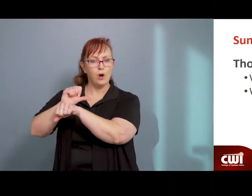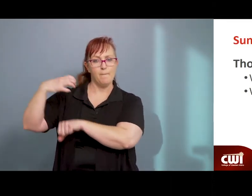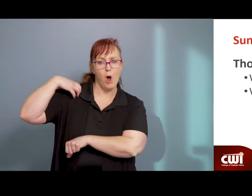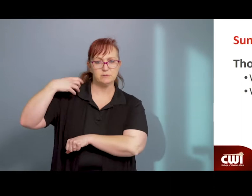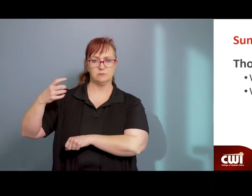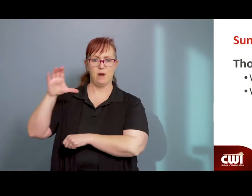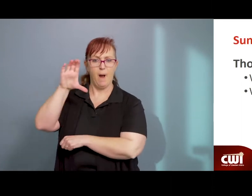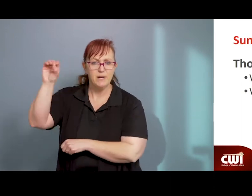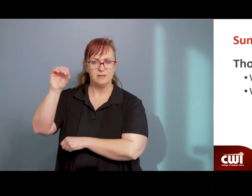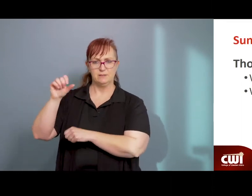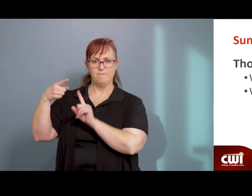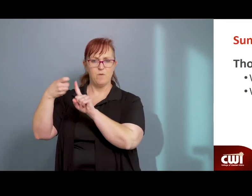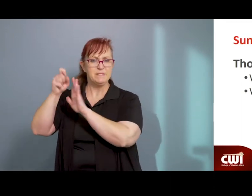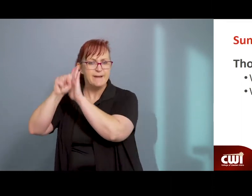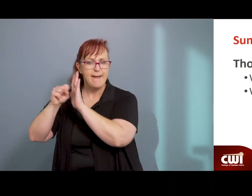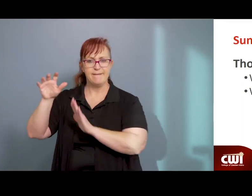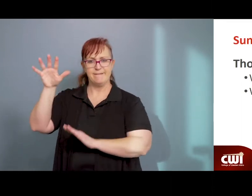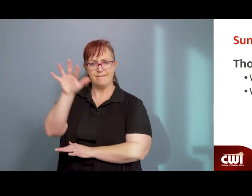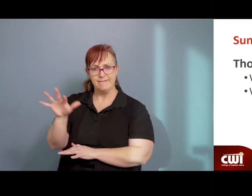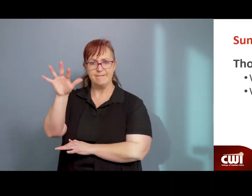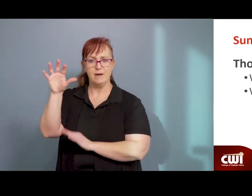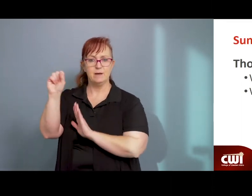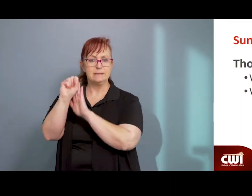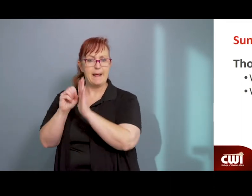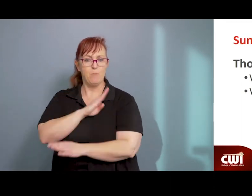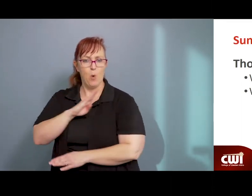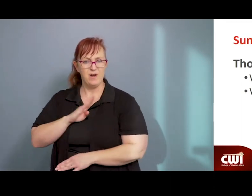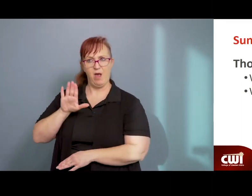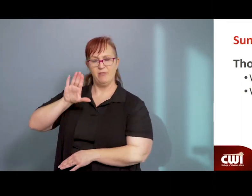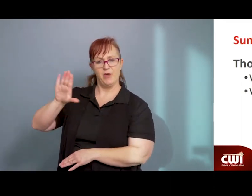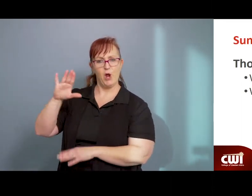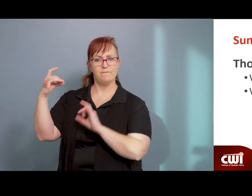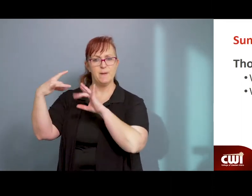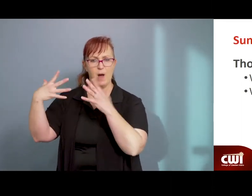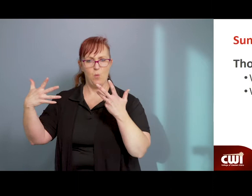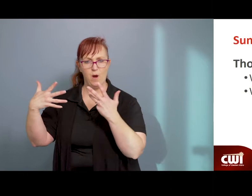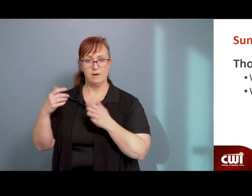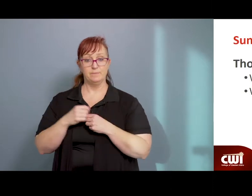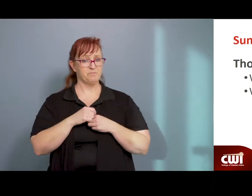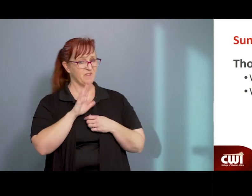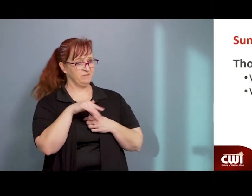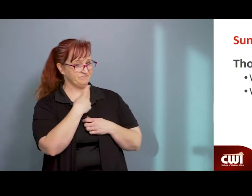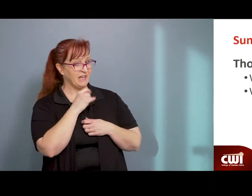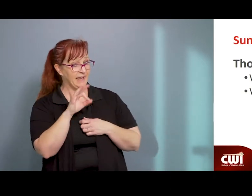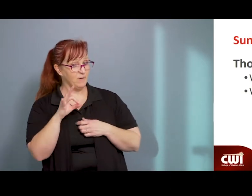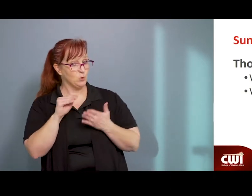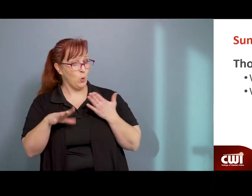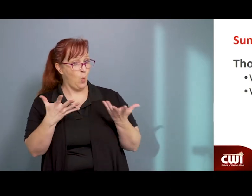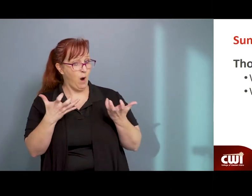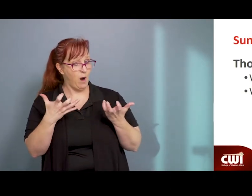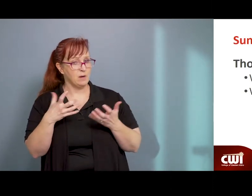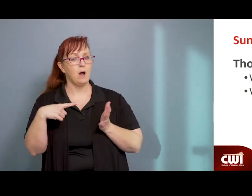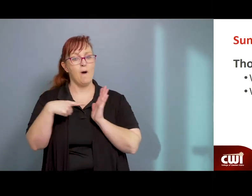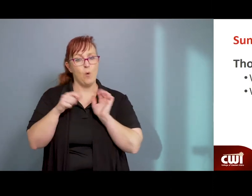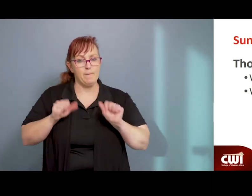us from the state, from the state board, and it's students want affordability, they